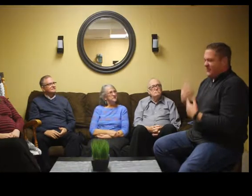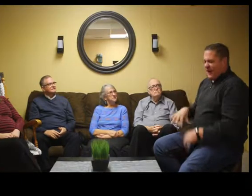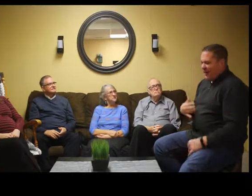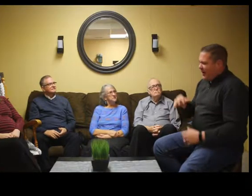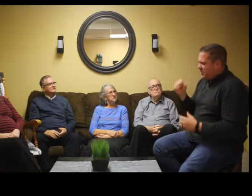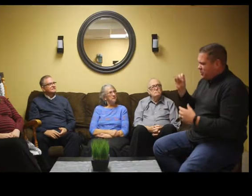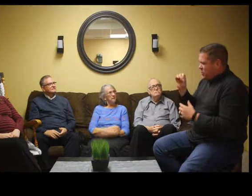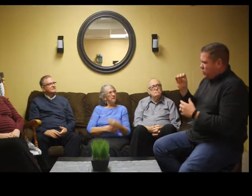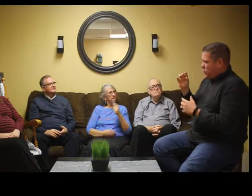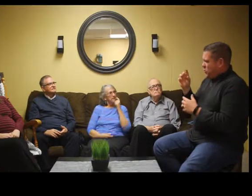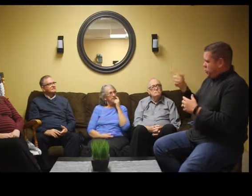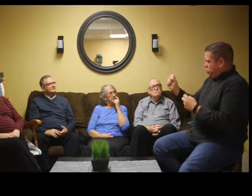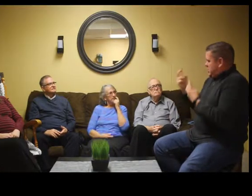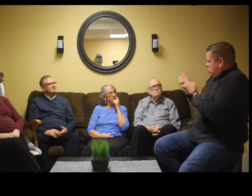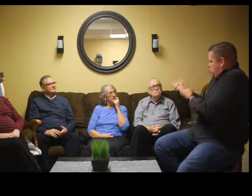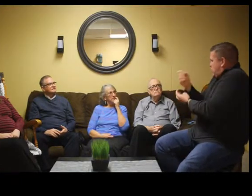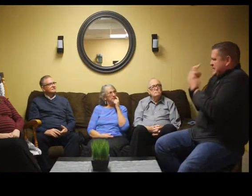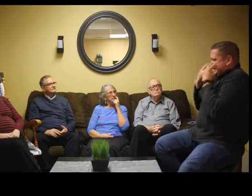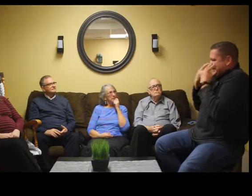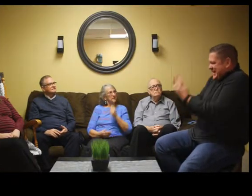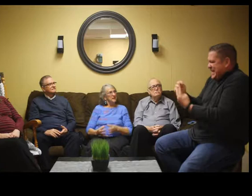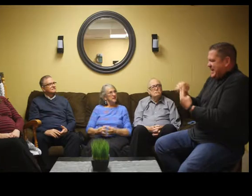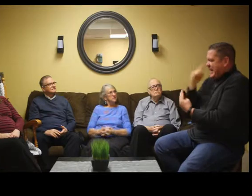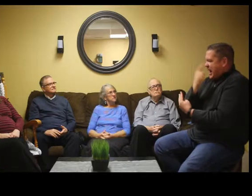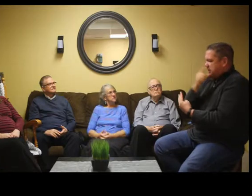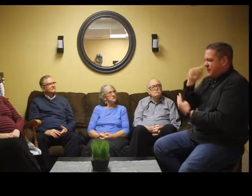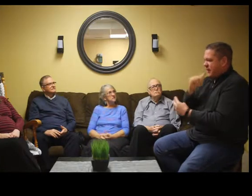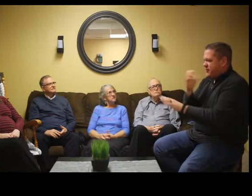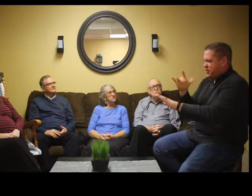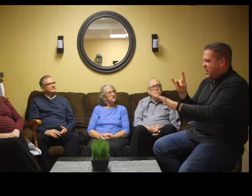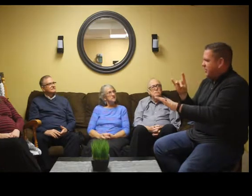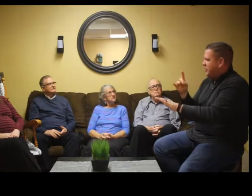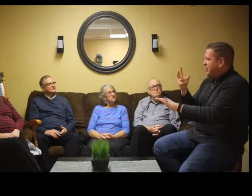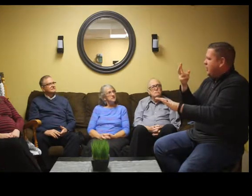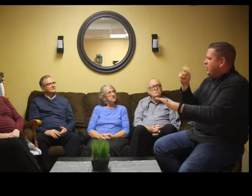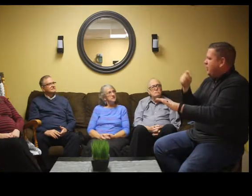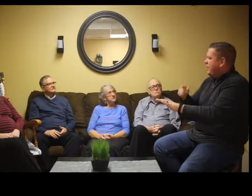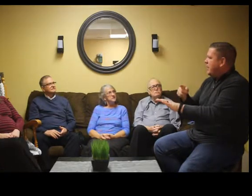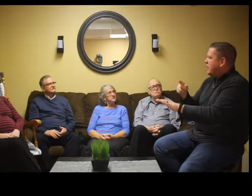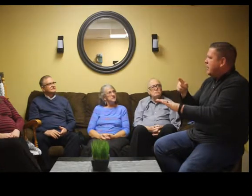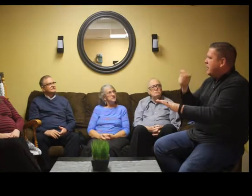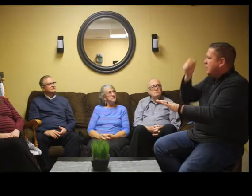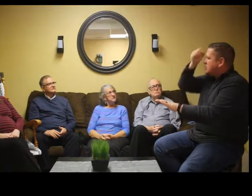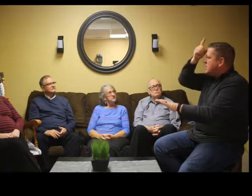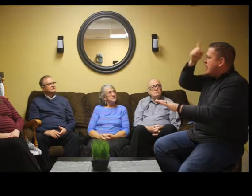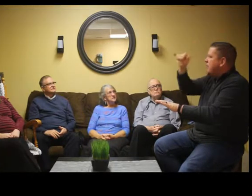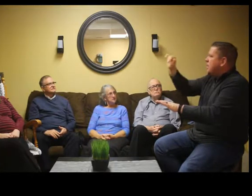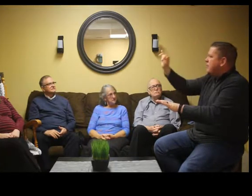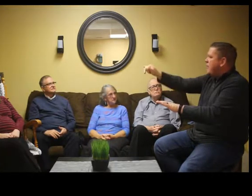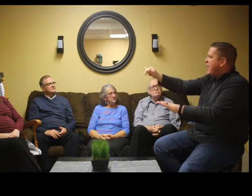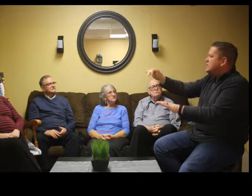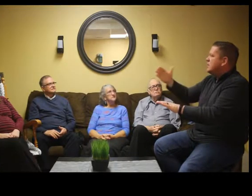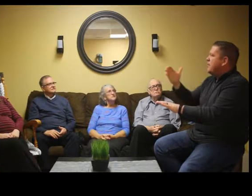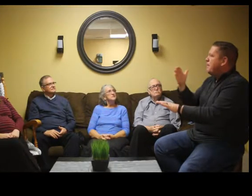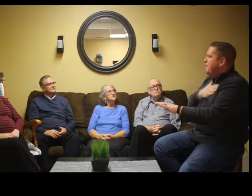Wow. So you can see in the eyes of a deaf child when they understand, that's